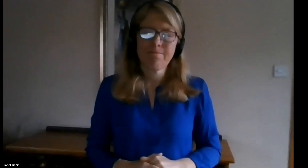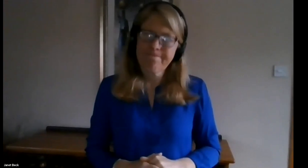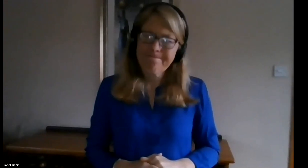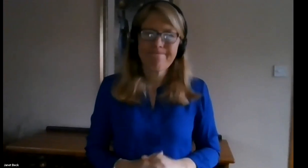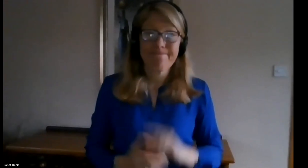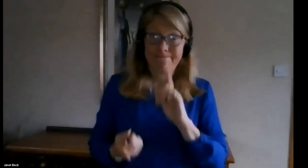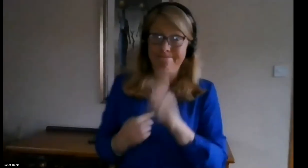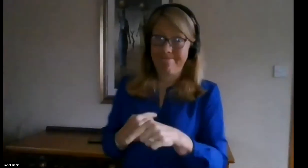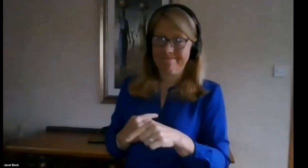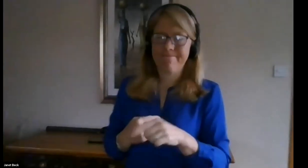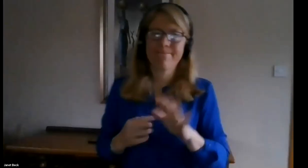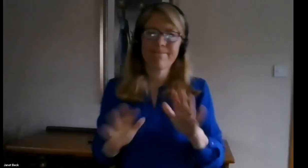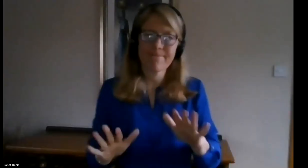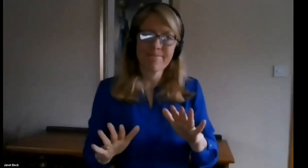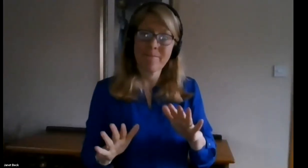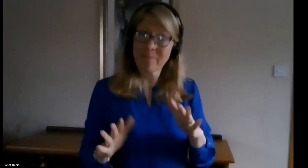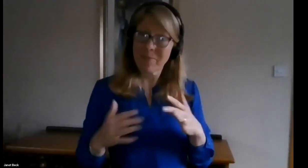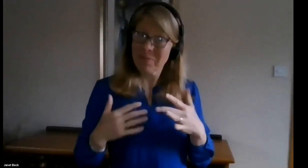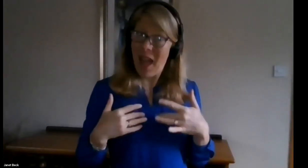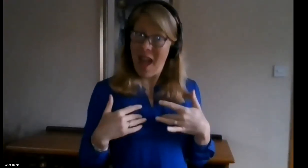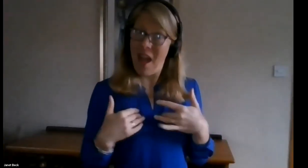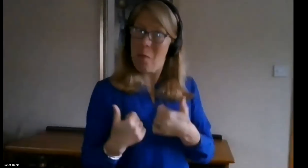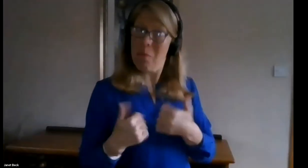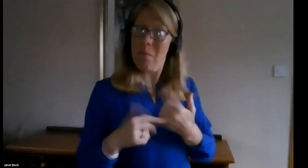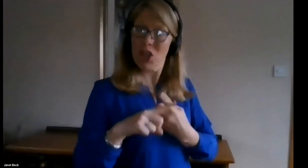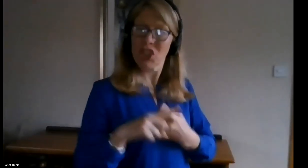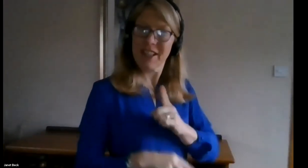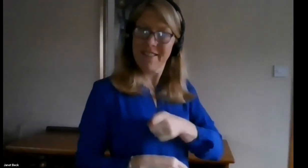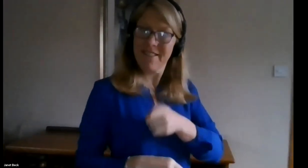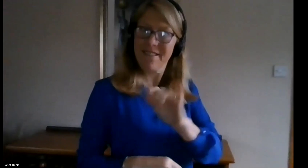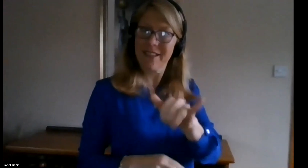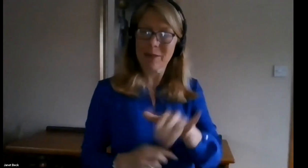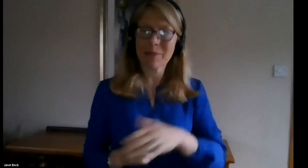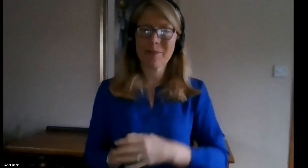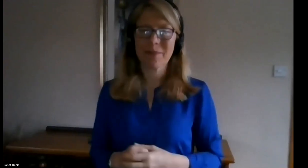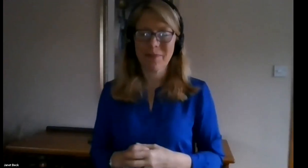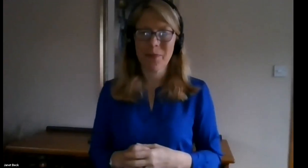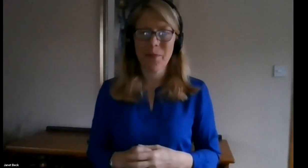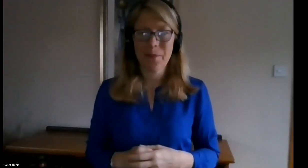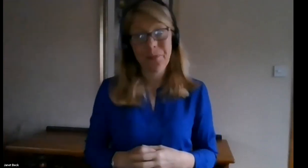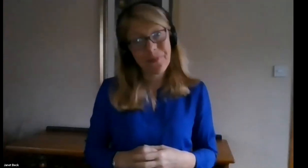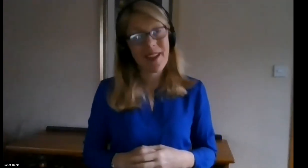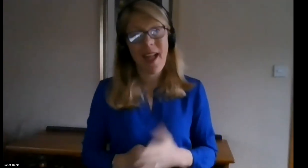I see that in positive terms. I think historically,